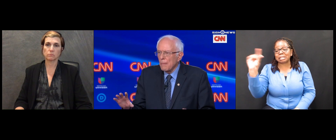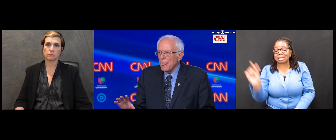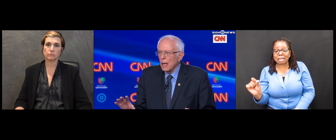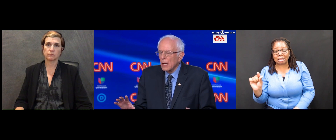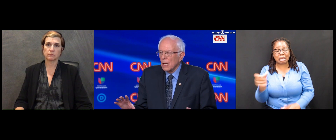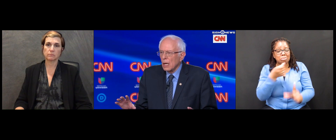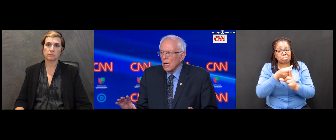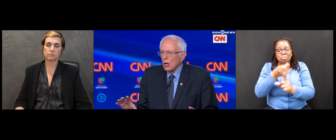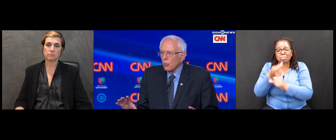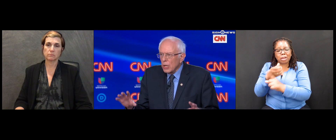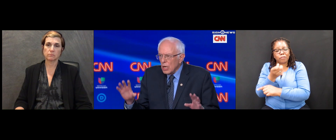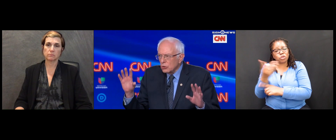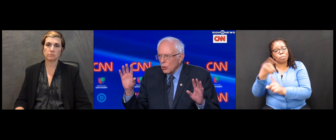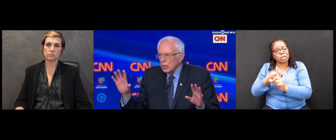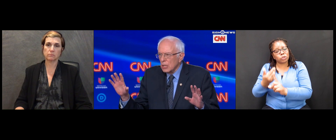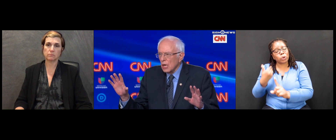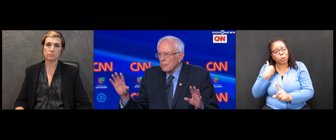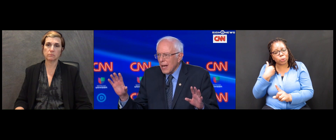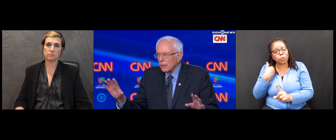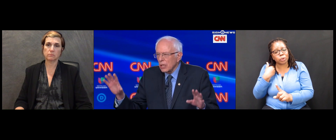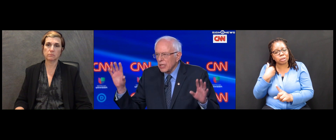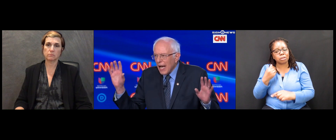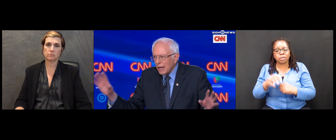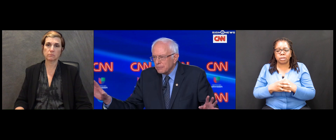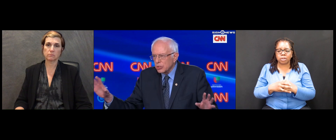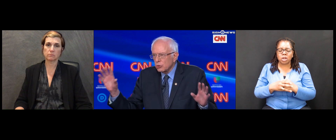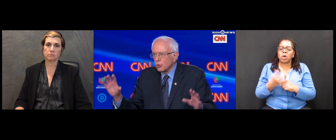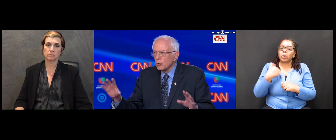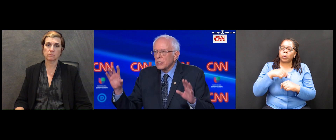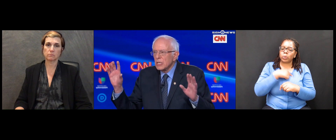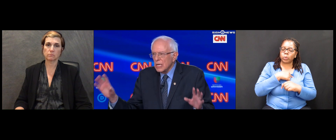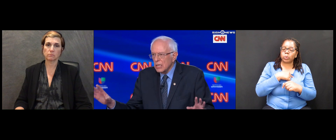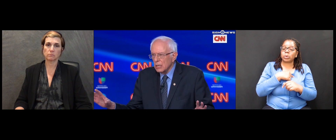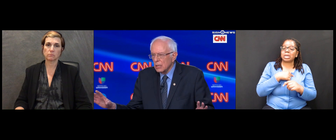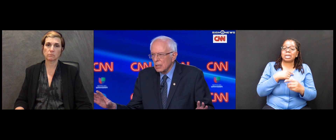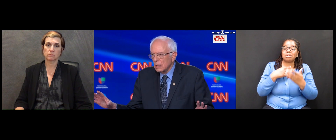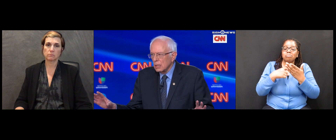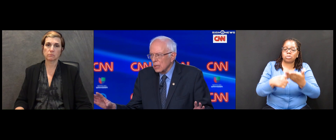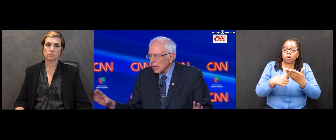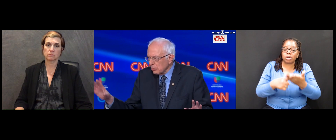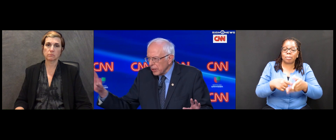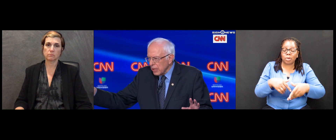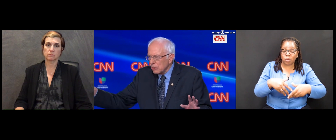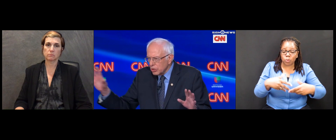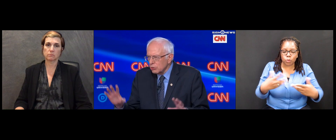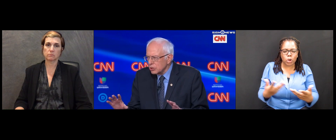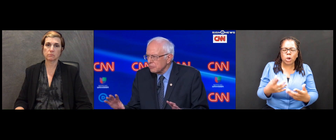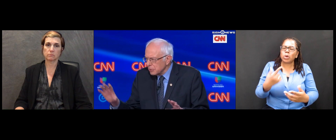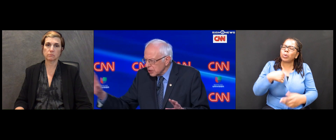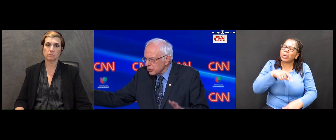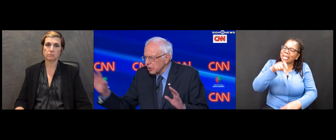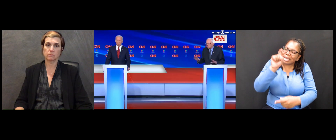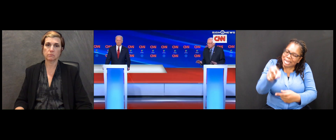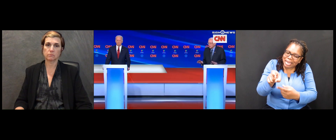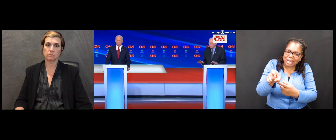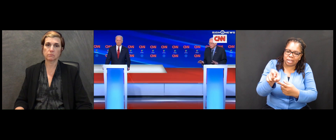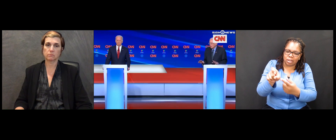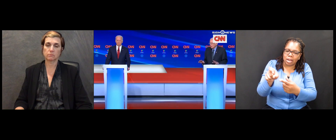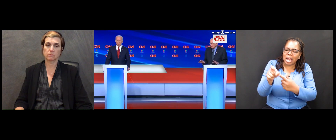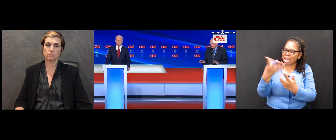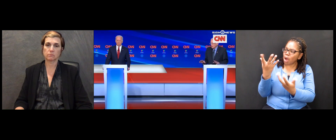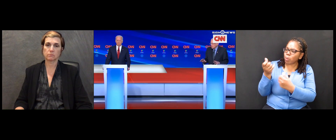ago. We are talking about the absolute need, and I want to hear Joe's position on